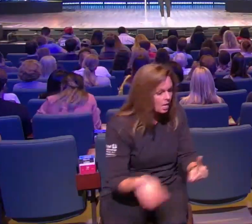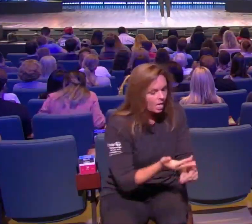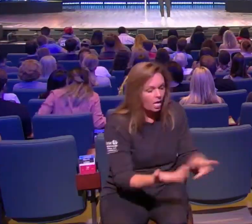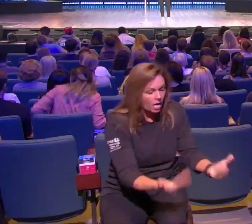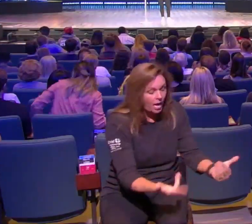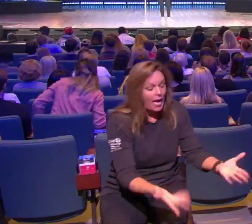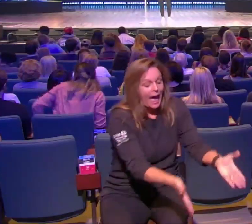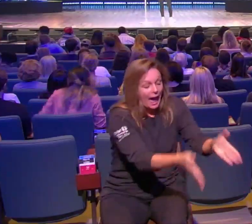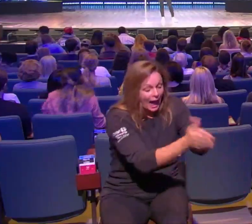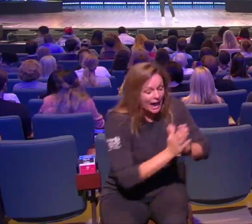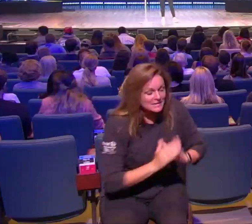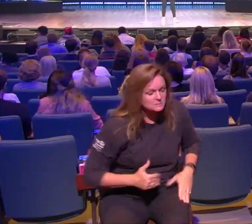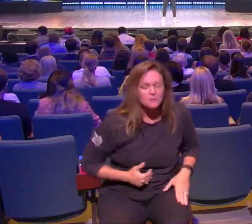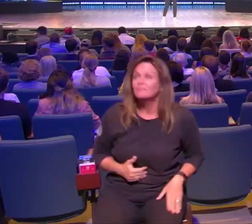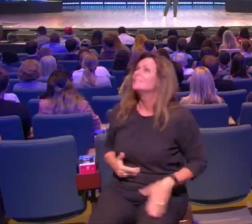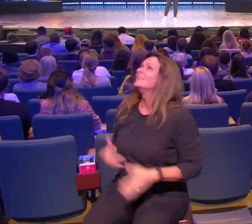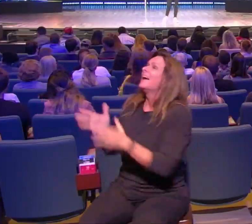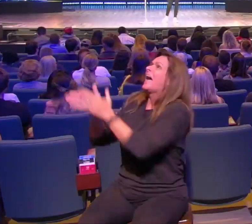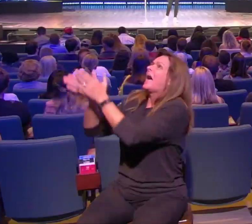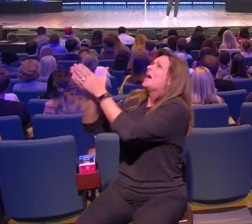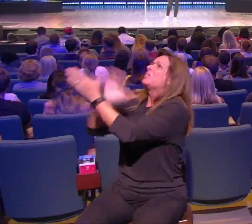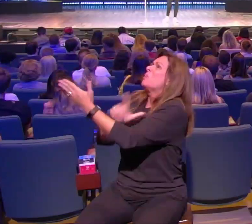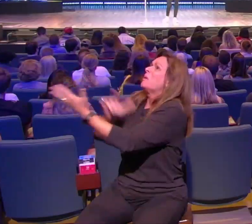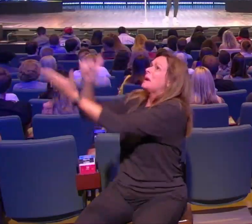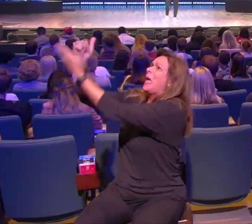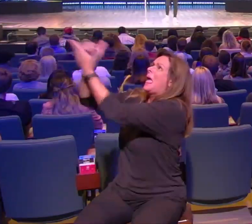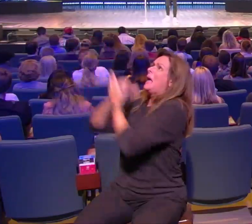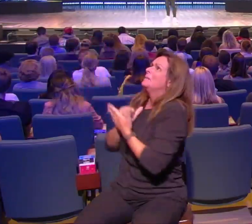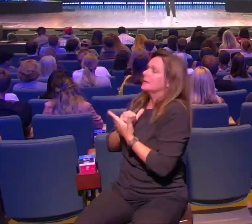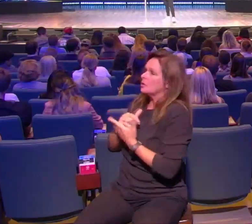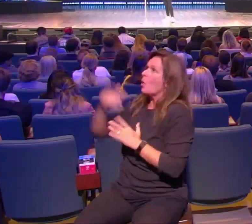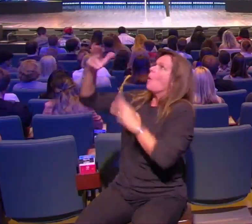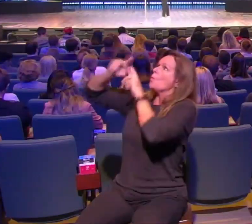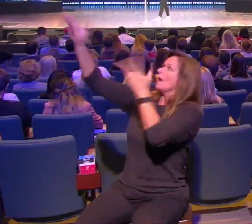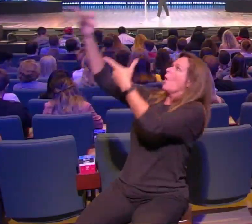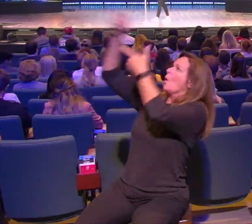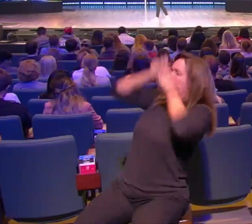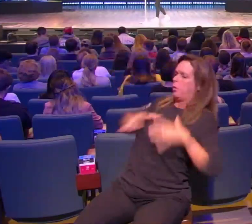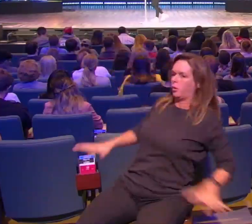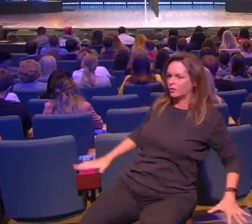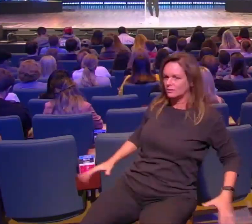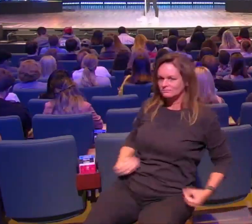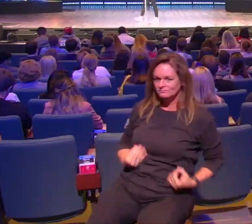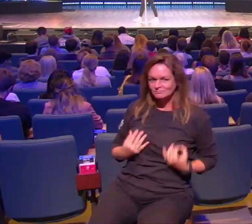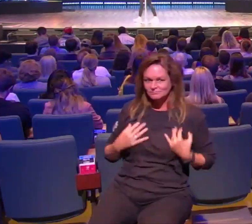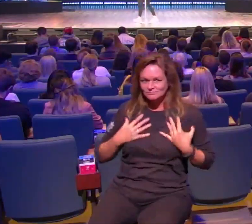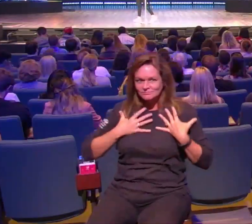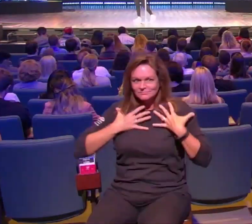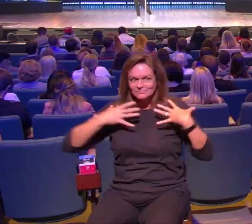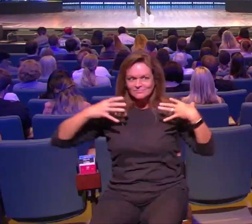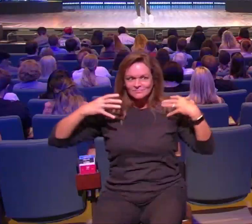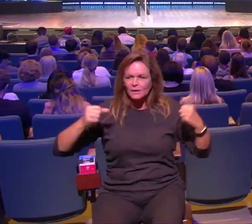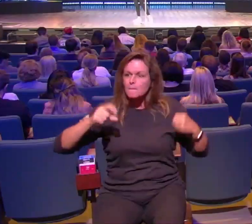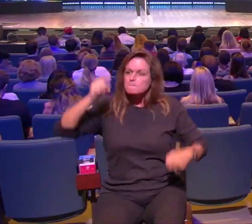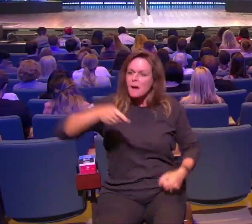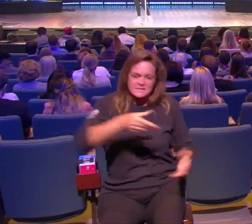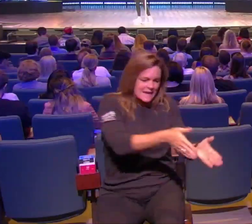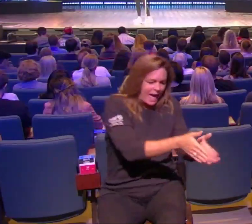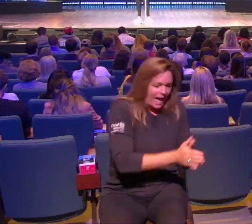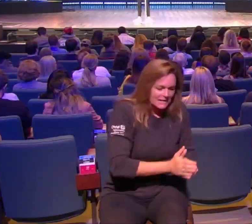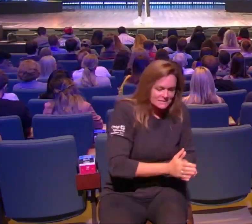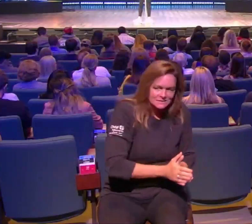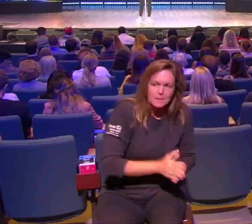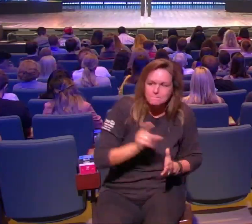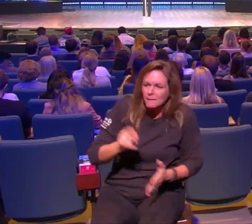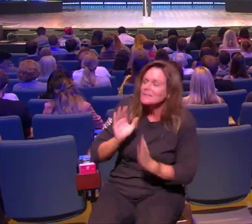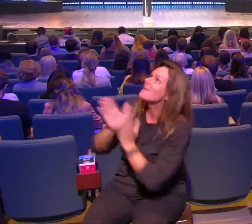land that everybody else is getting. And today I want you to know that God wants to do something specific for you,